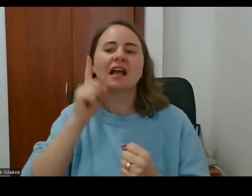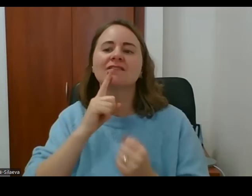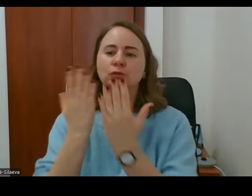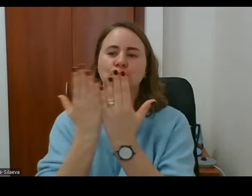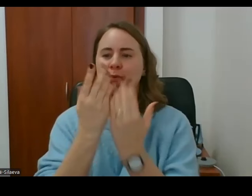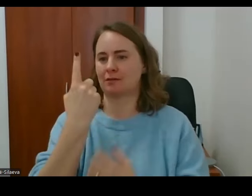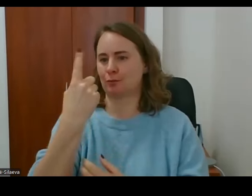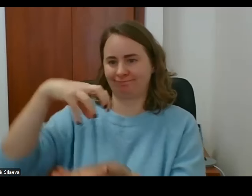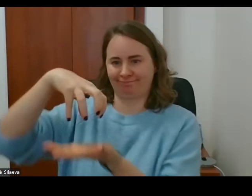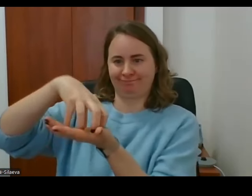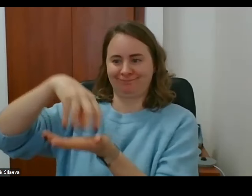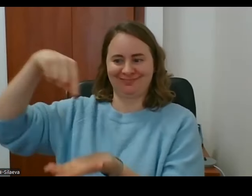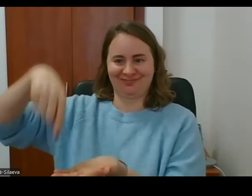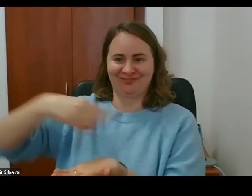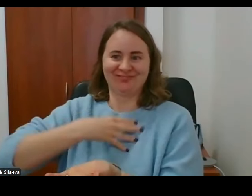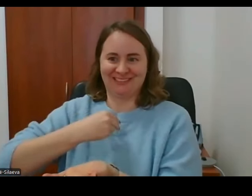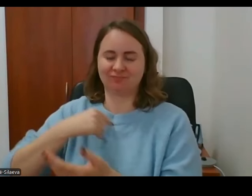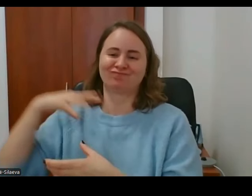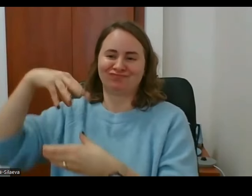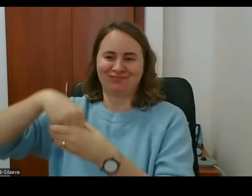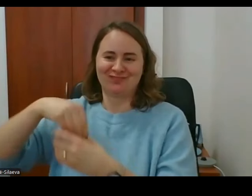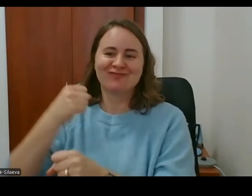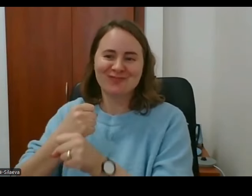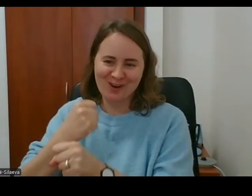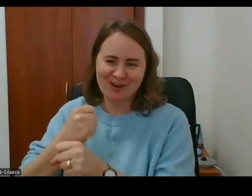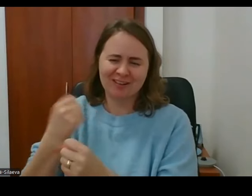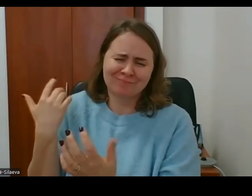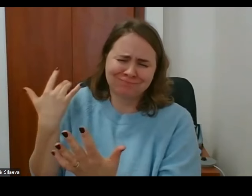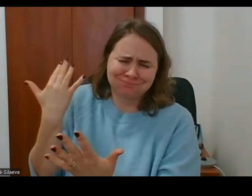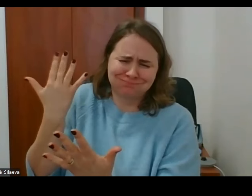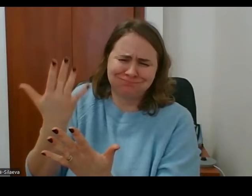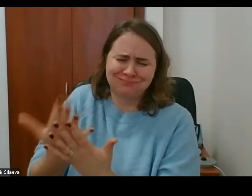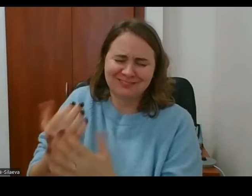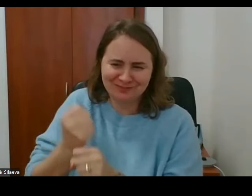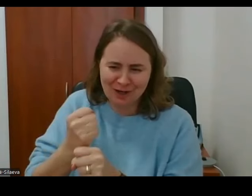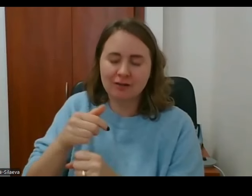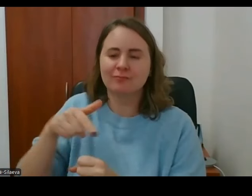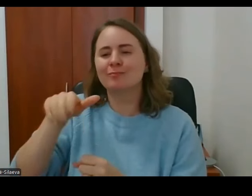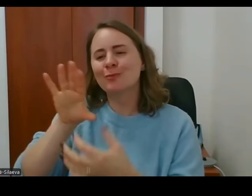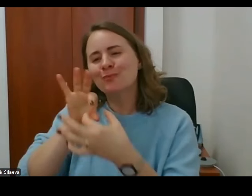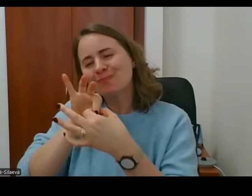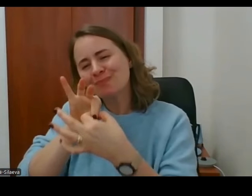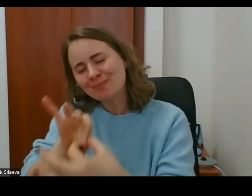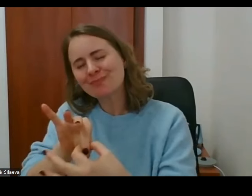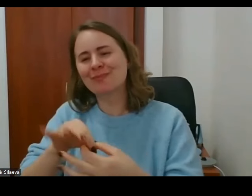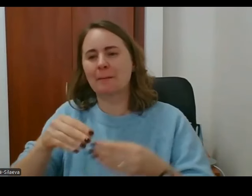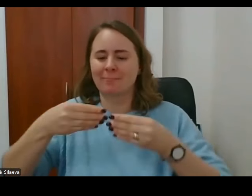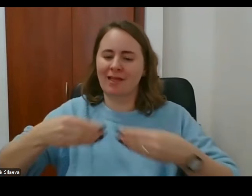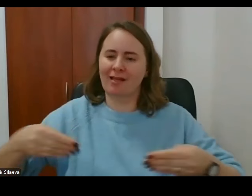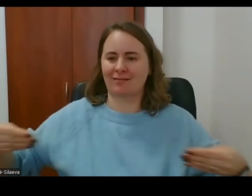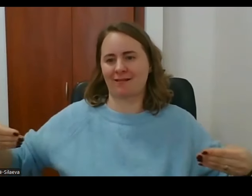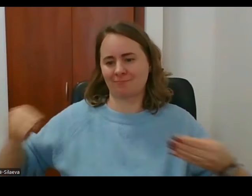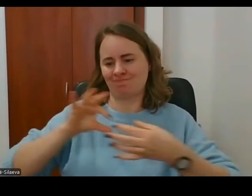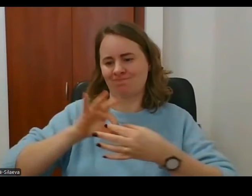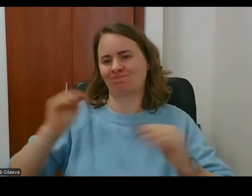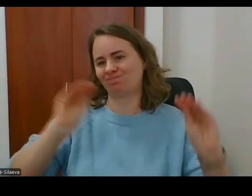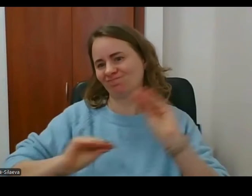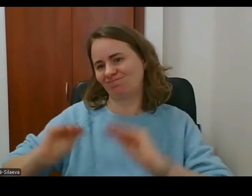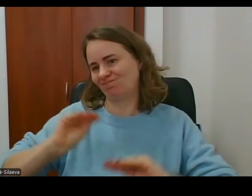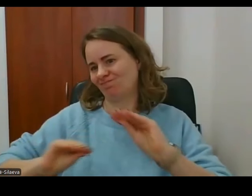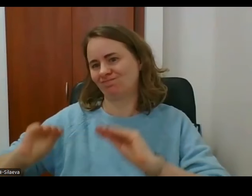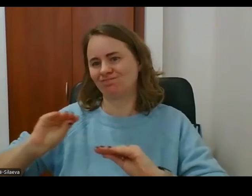Sign Language Research Center. And the second place is the School for Deaf, uh, uh, where I